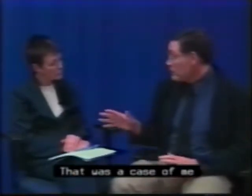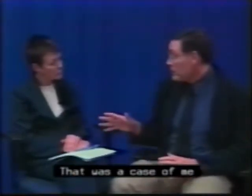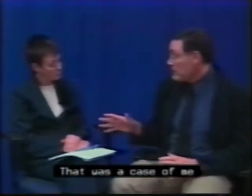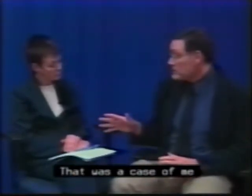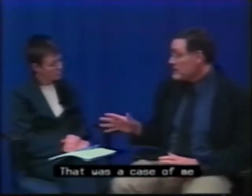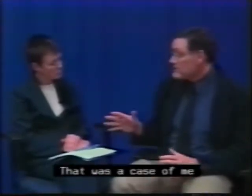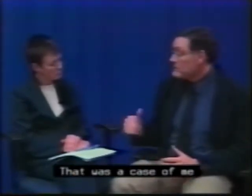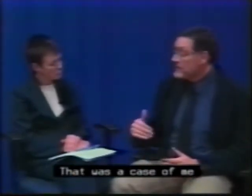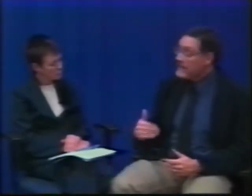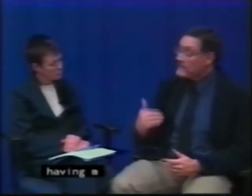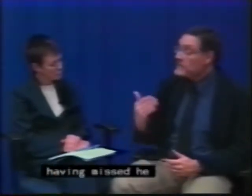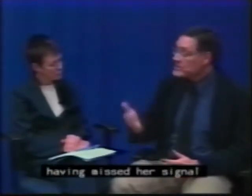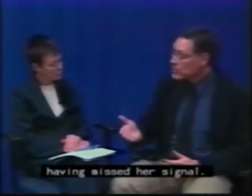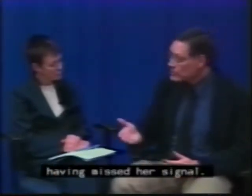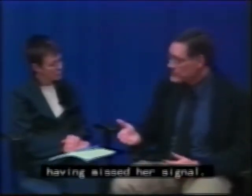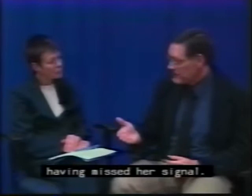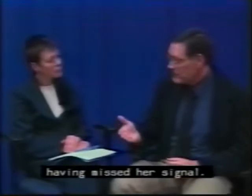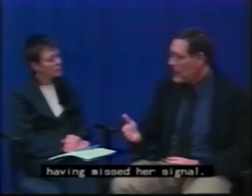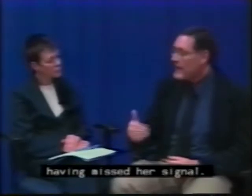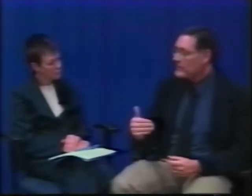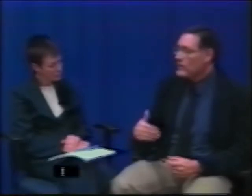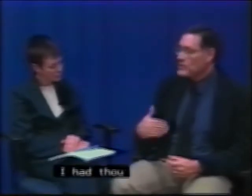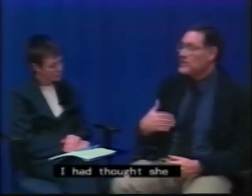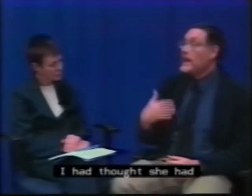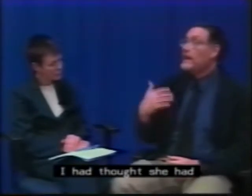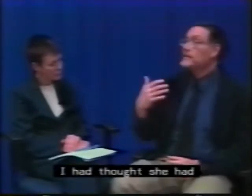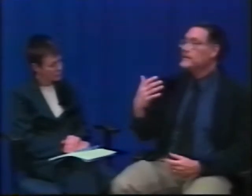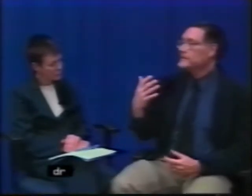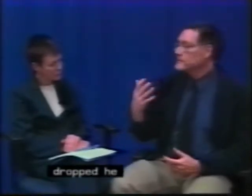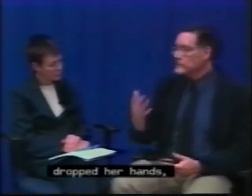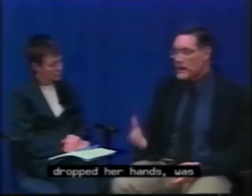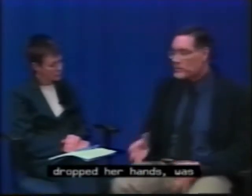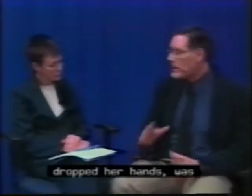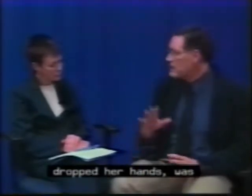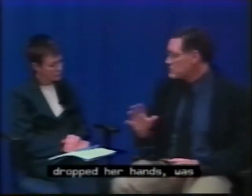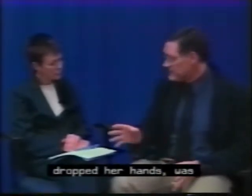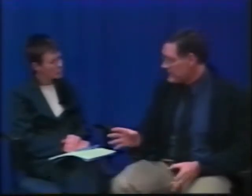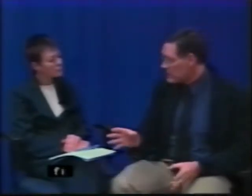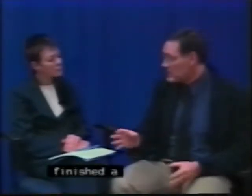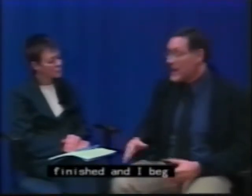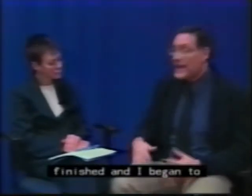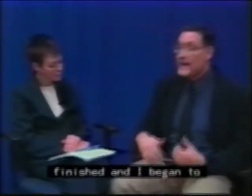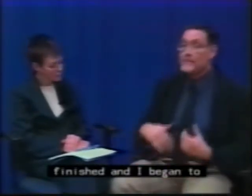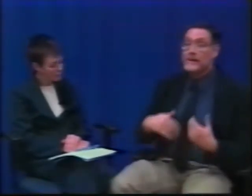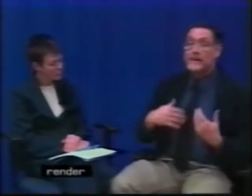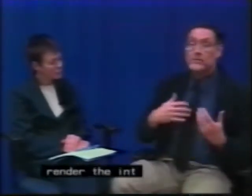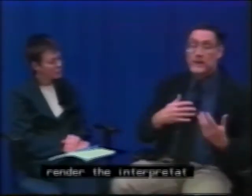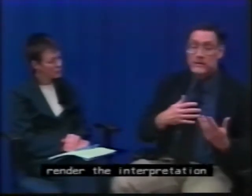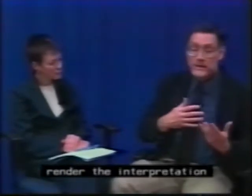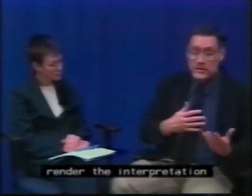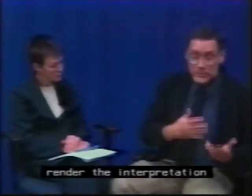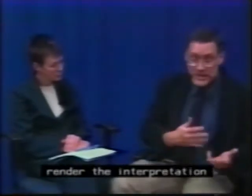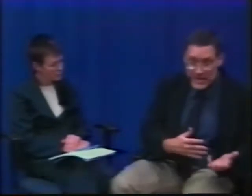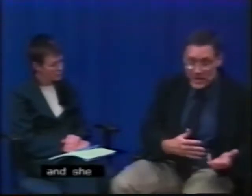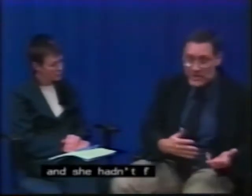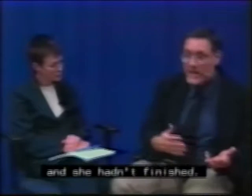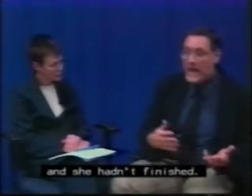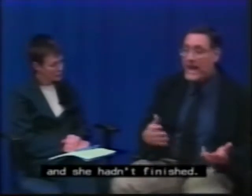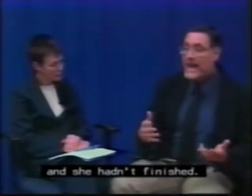And that was a case of me having missed her signal. I had thought she had dropped her hands, was finished, mm-hmm. and I began to render the interpretation.